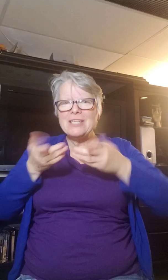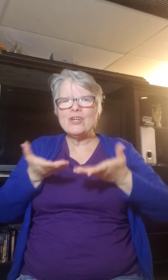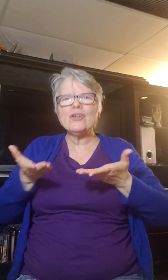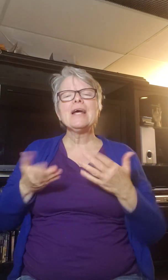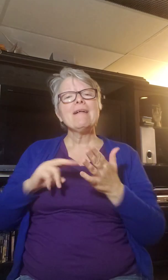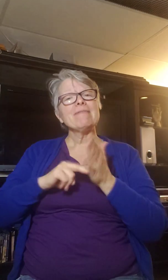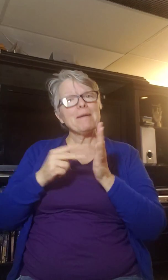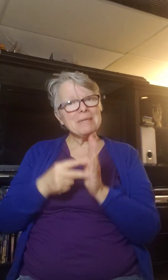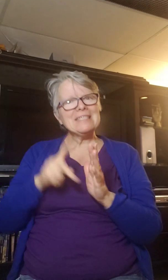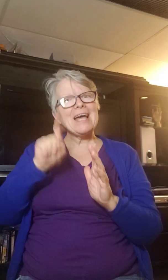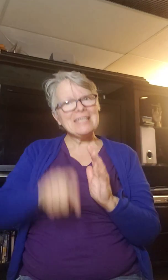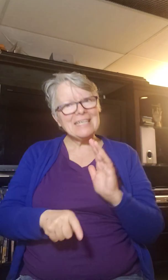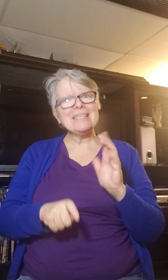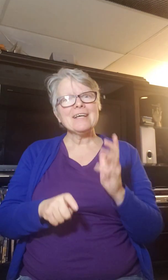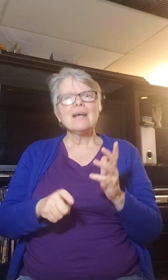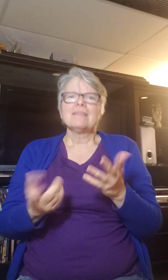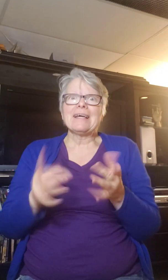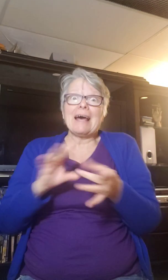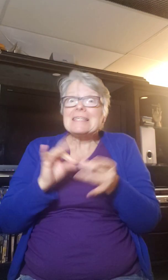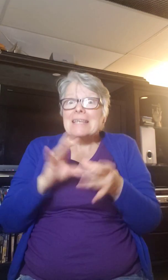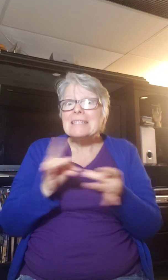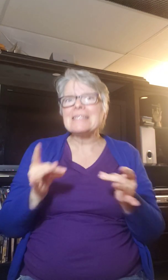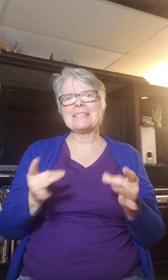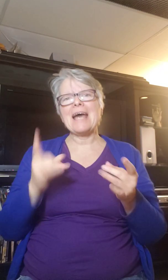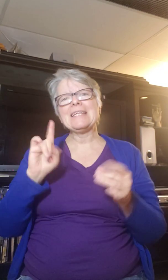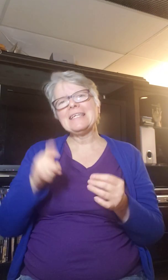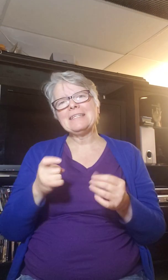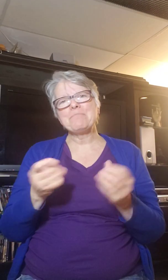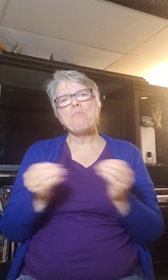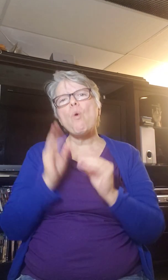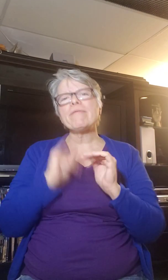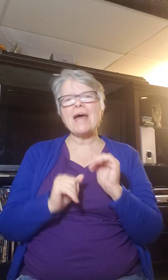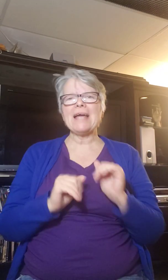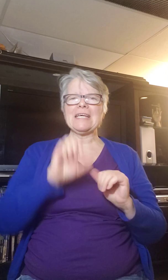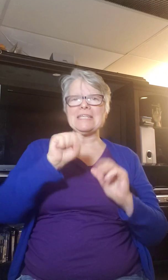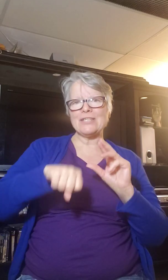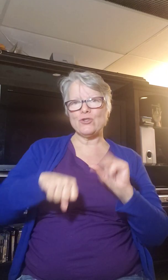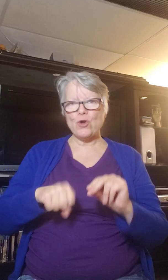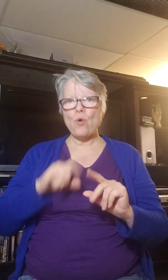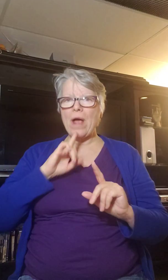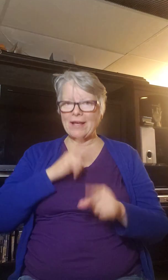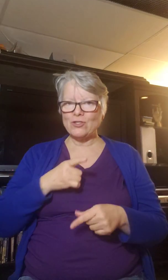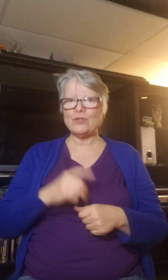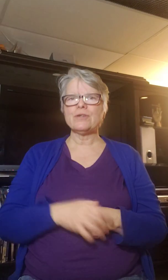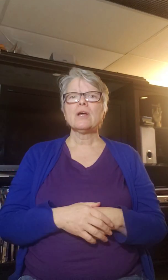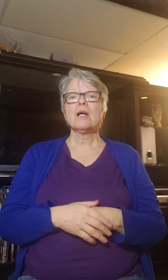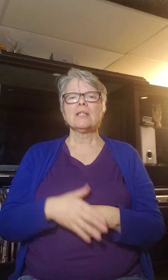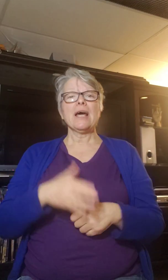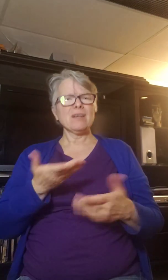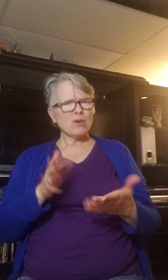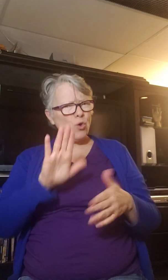here, that means I need like a sentence. I need more than yes or no answer. Like,